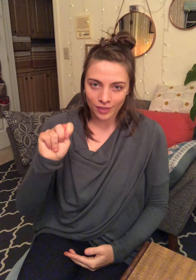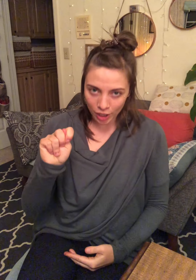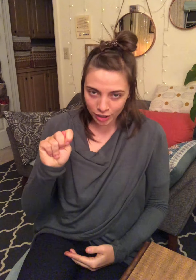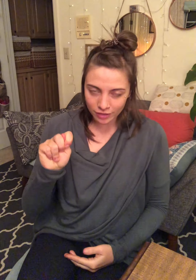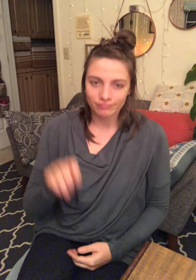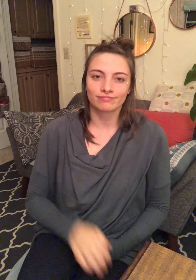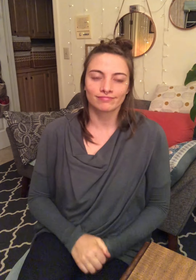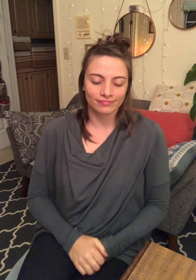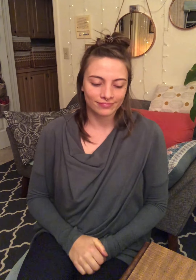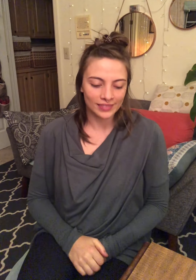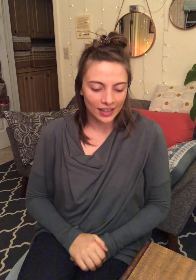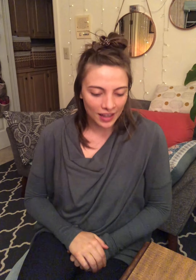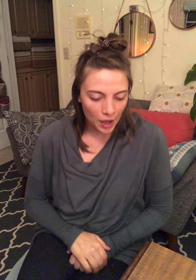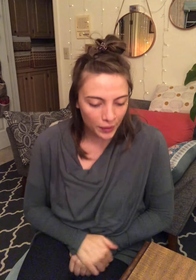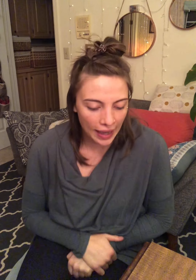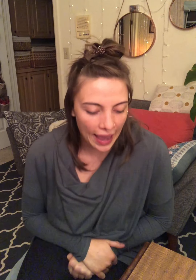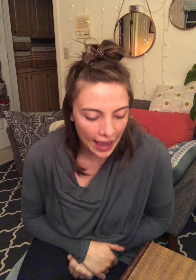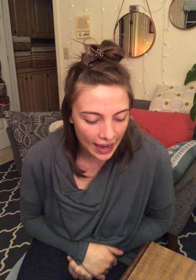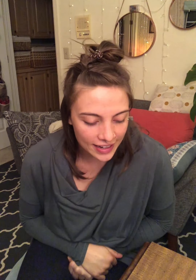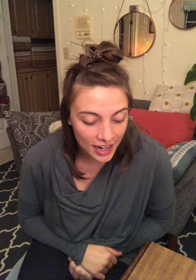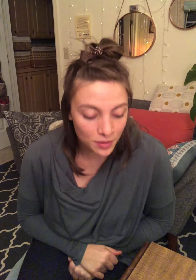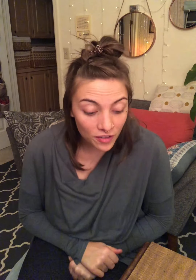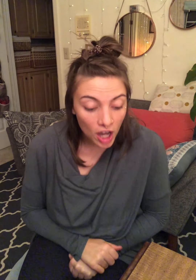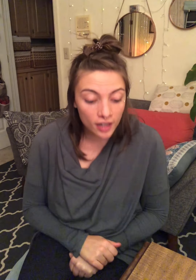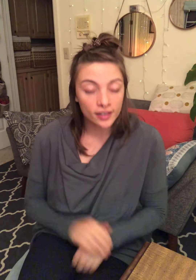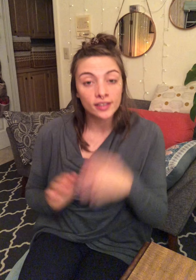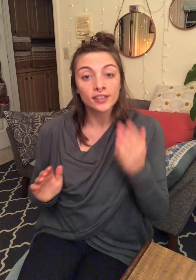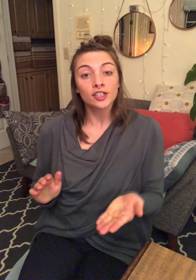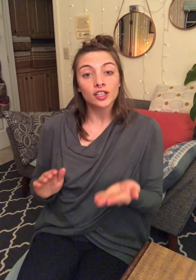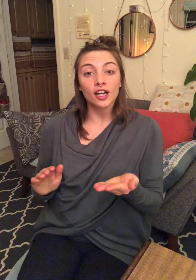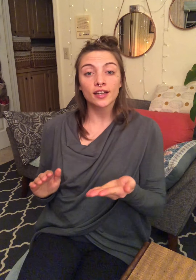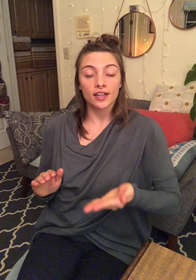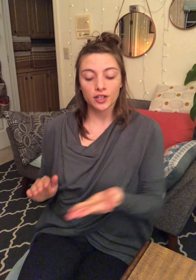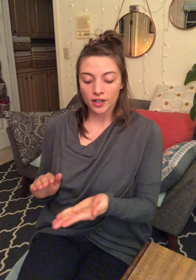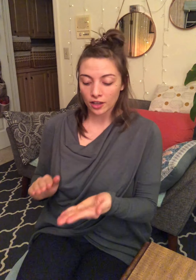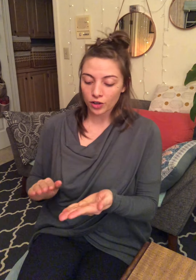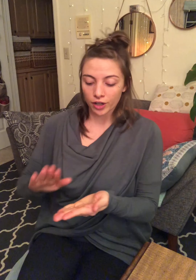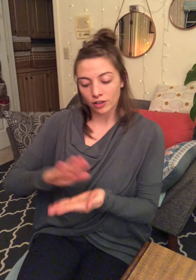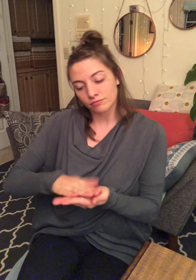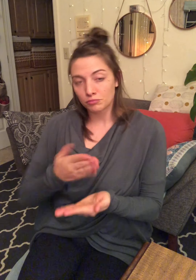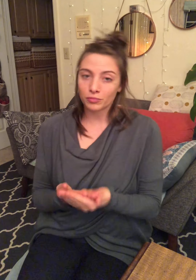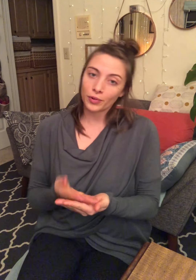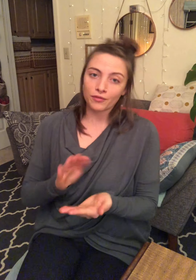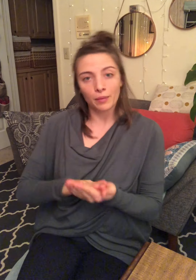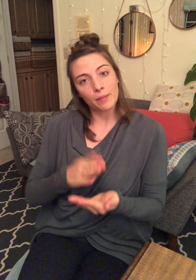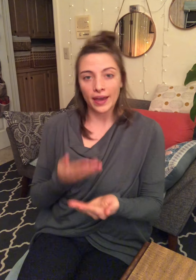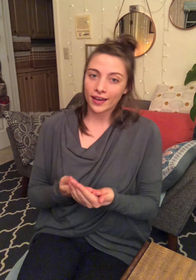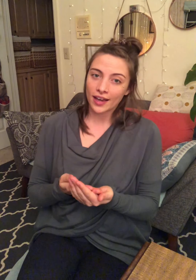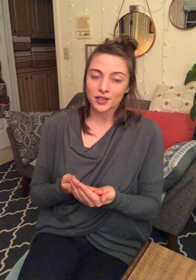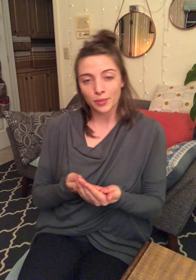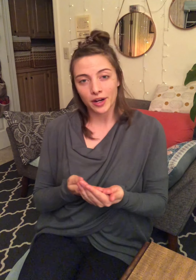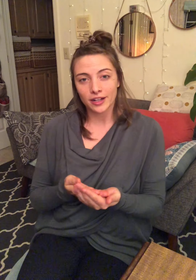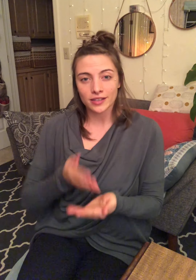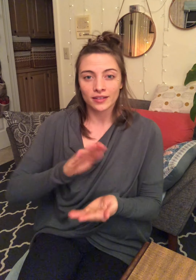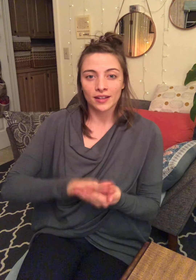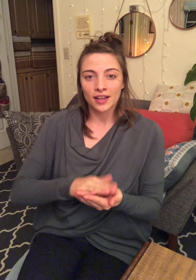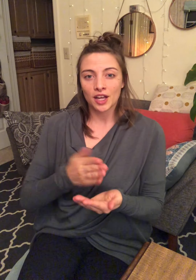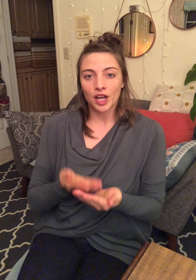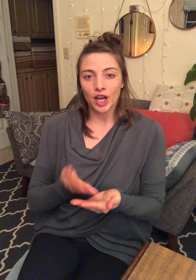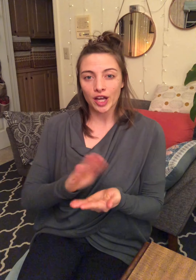hurt. Okay, next we have cook. Cook, here's our little griddle. We're flipping pancakes or burgers. Cook,